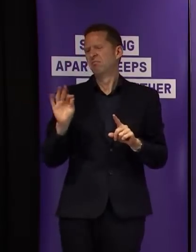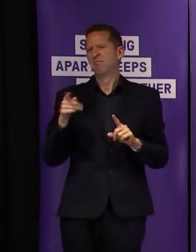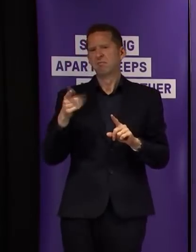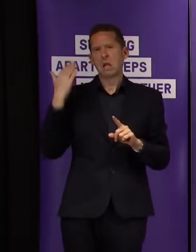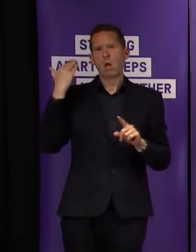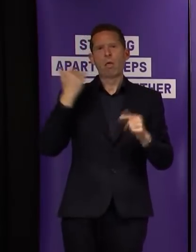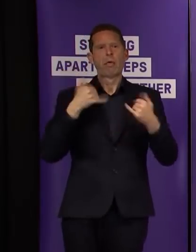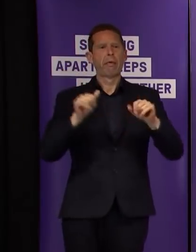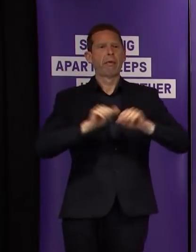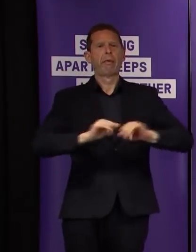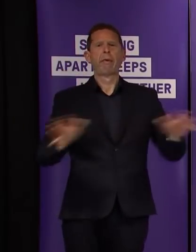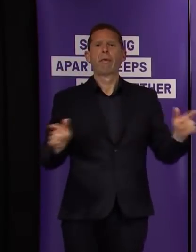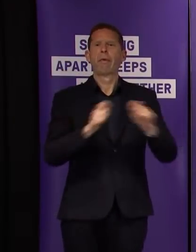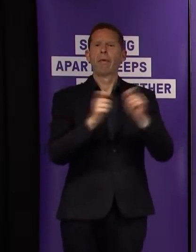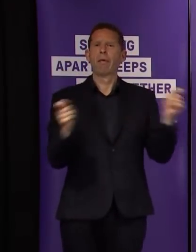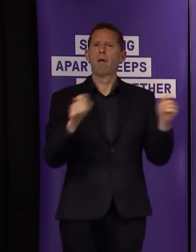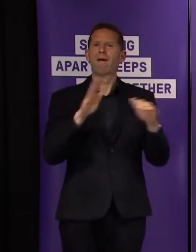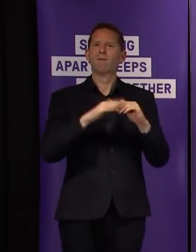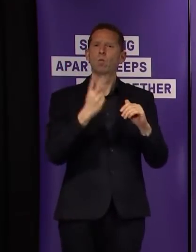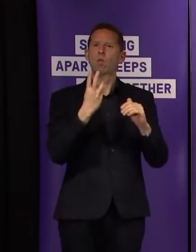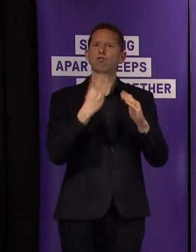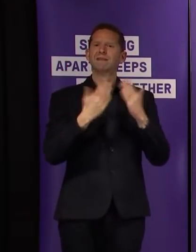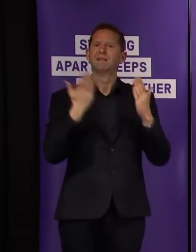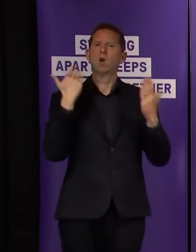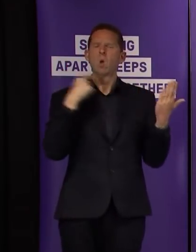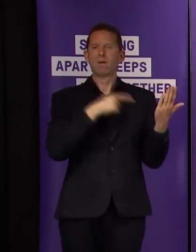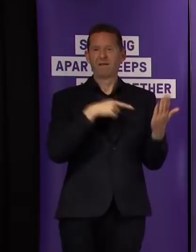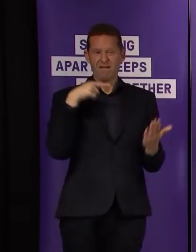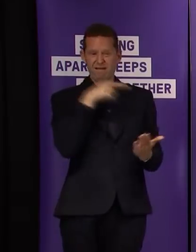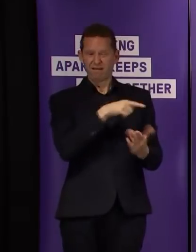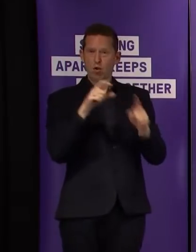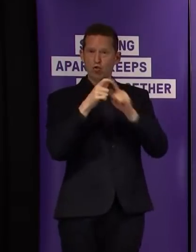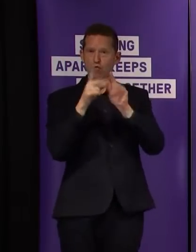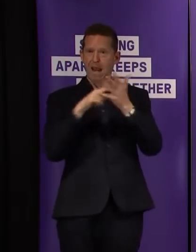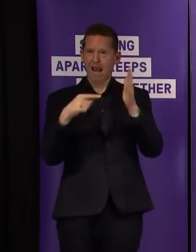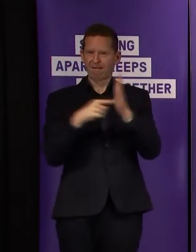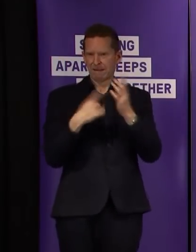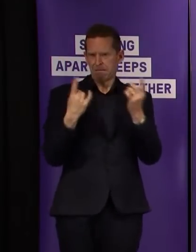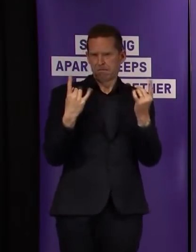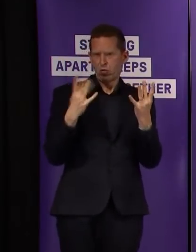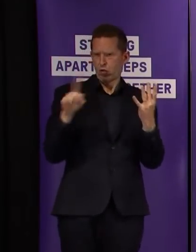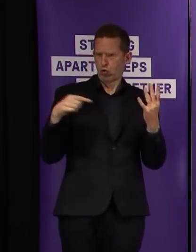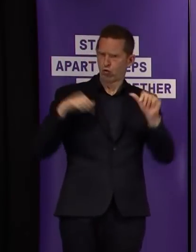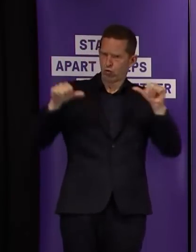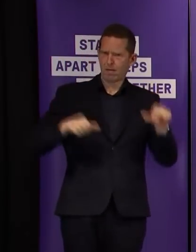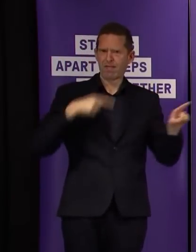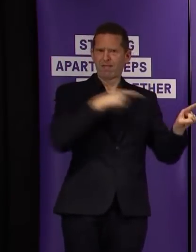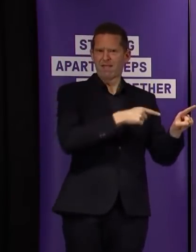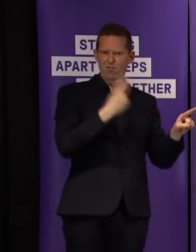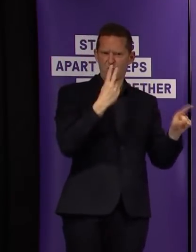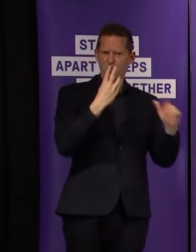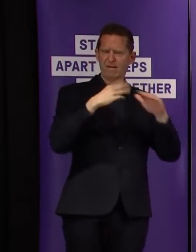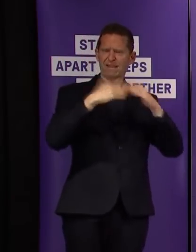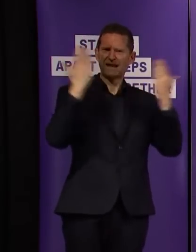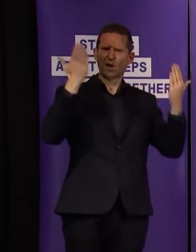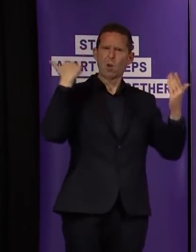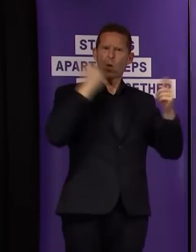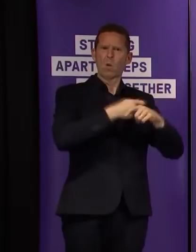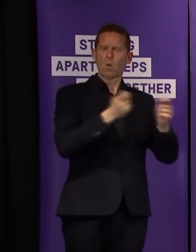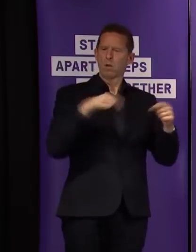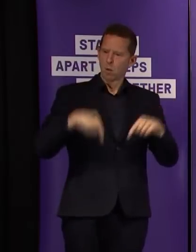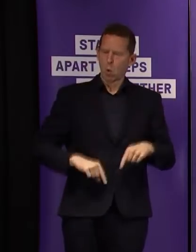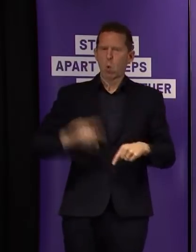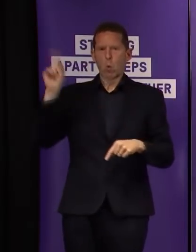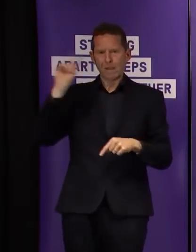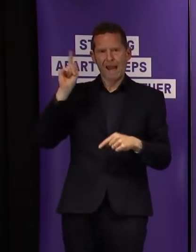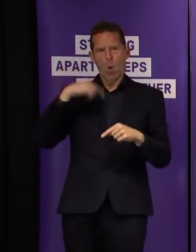reading. As I said, it was a draft document. It had no status. This today was always the day when we would give people